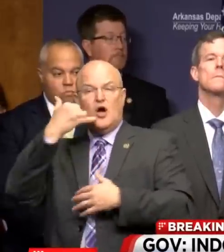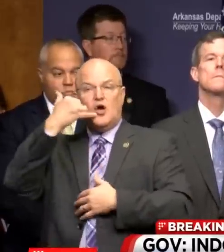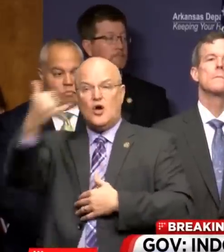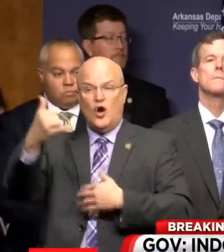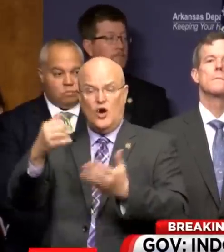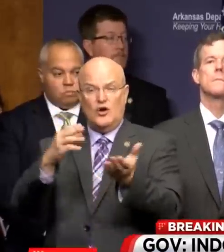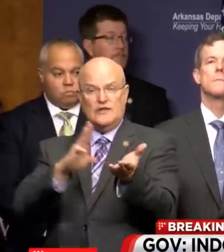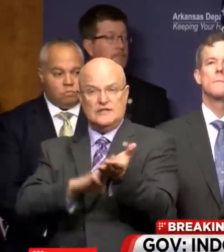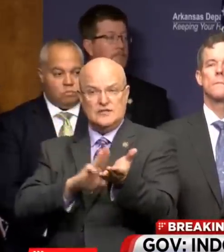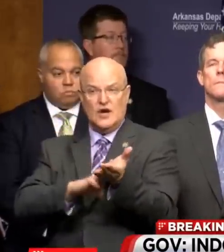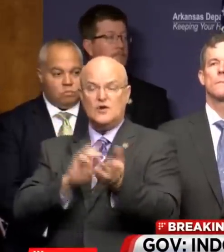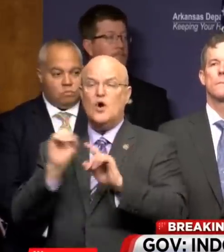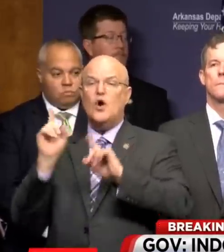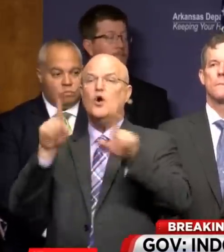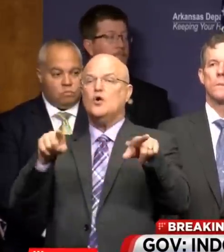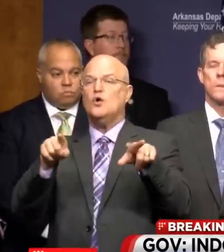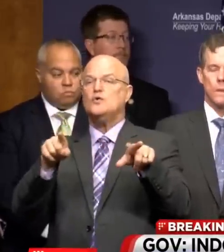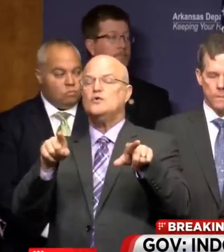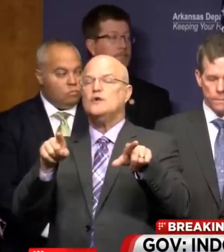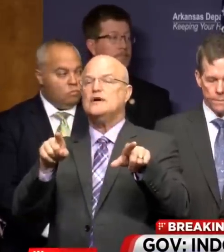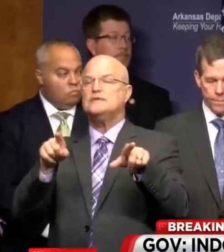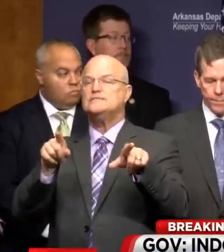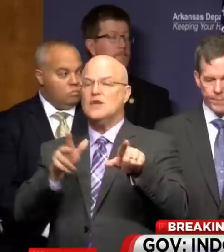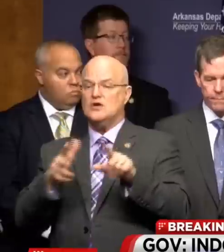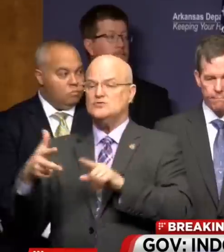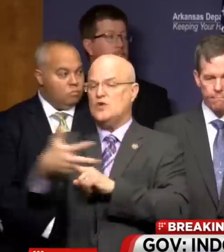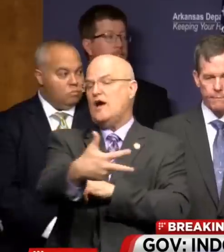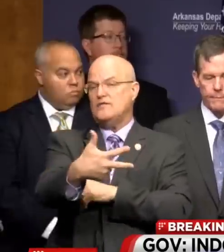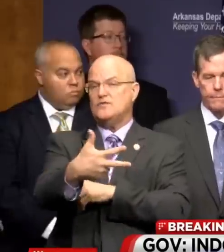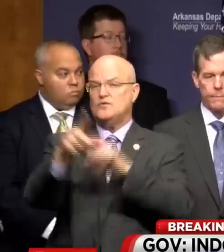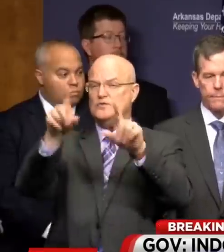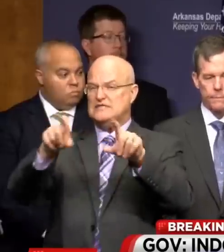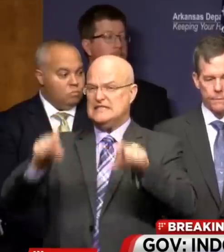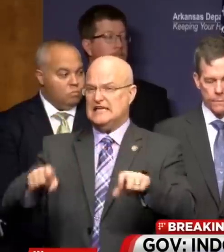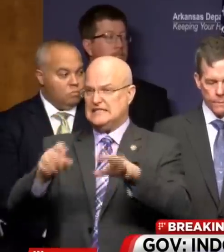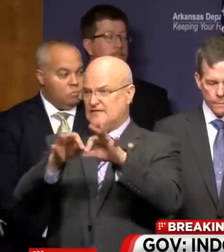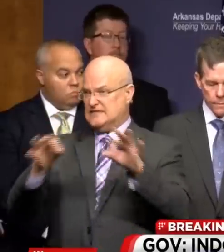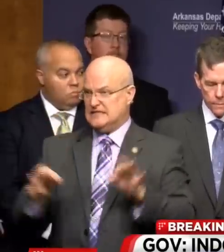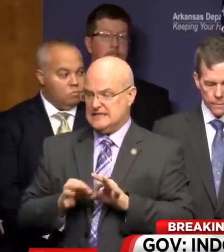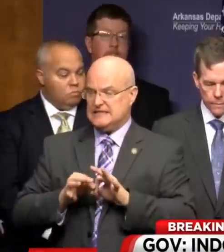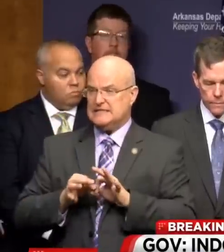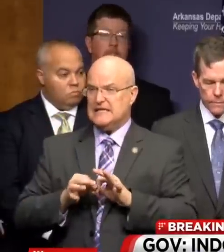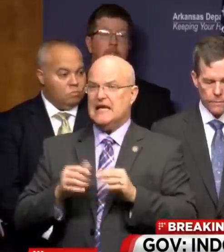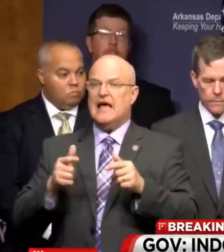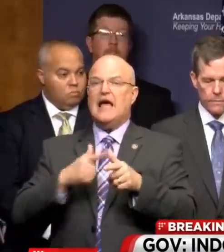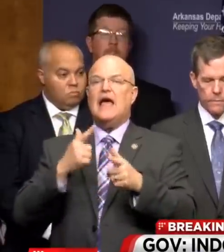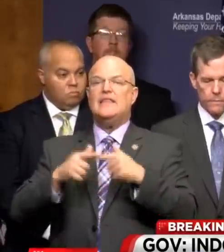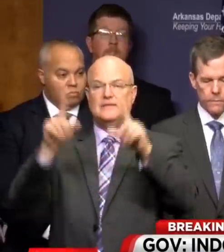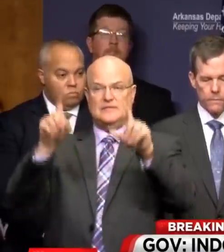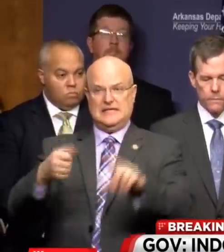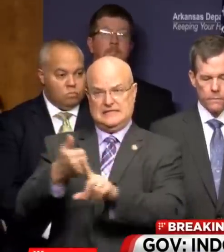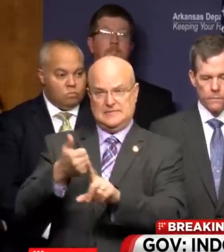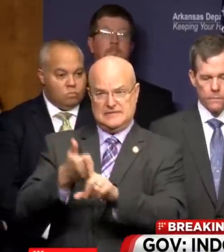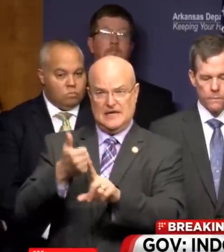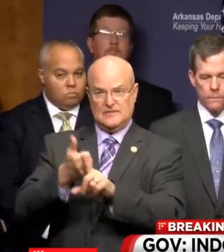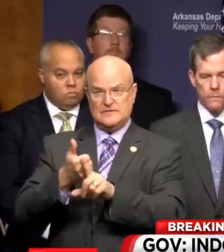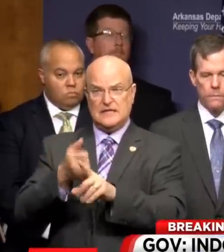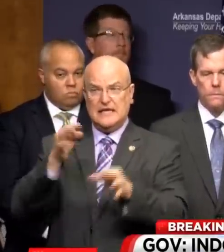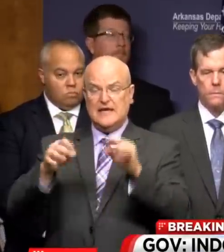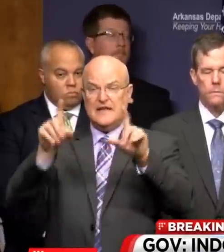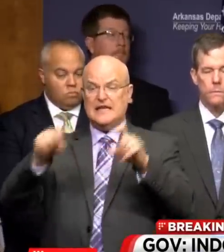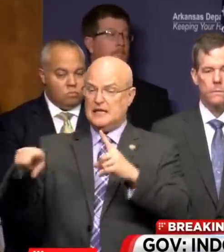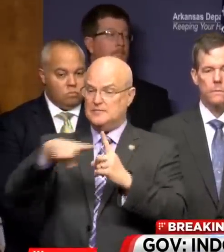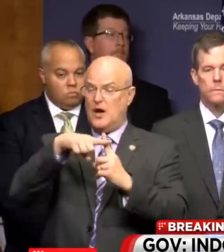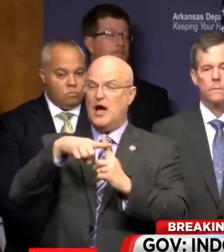provider or they should go to one of the drive-through testing facilities and go ahead and get tested. If they